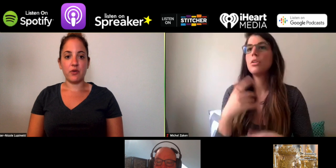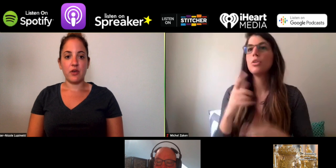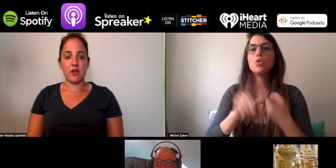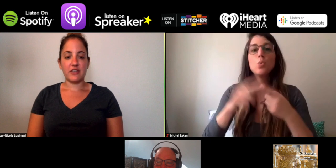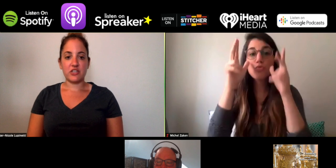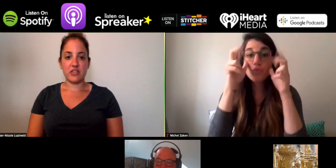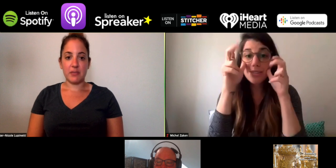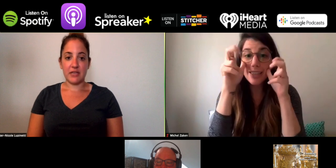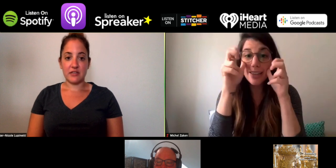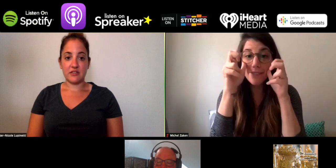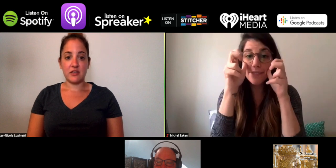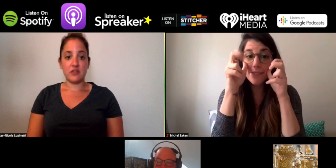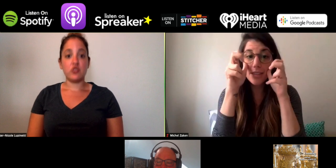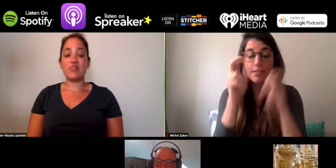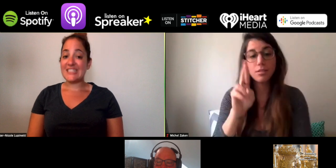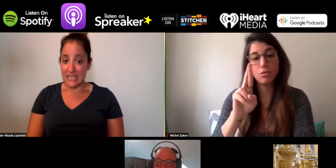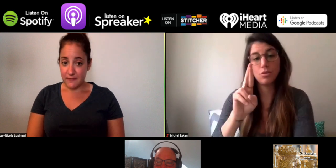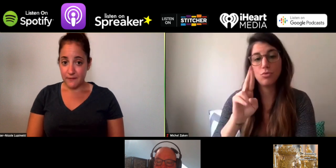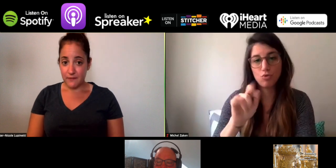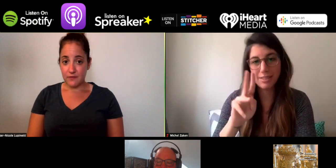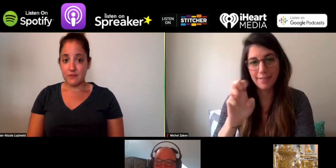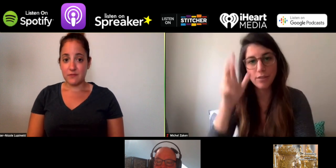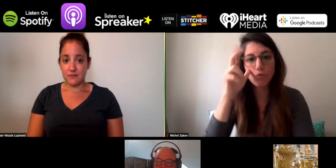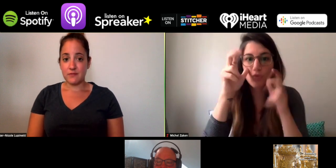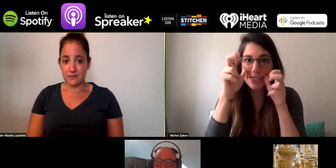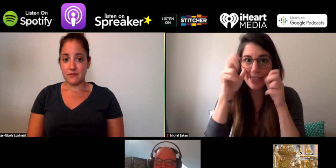people, essentially that means to receive